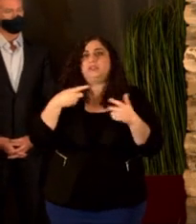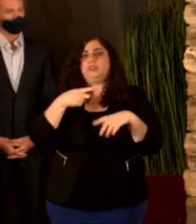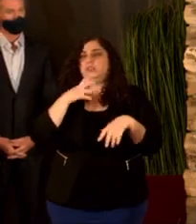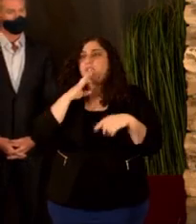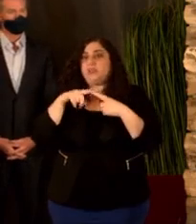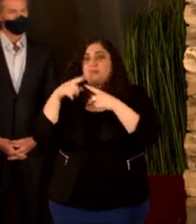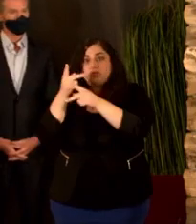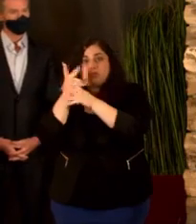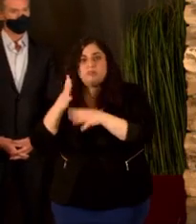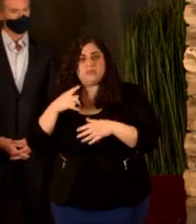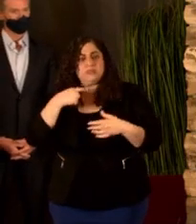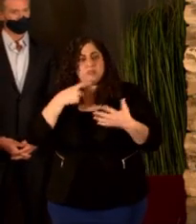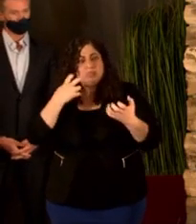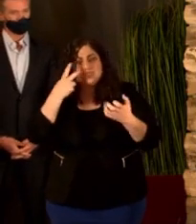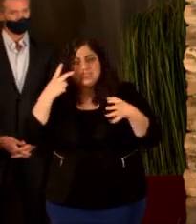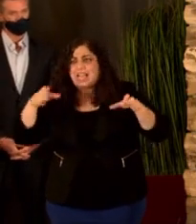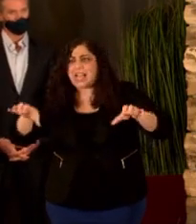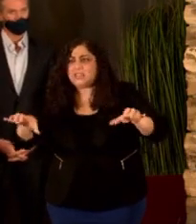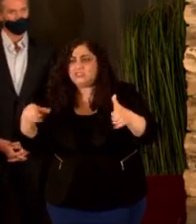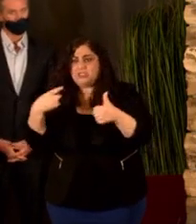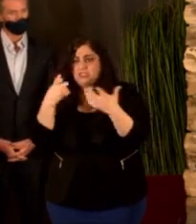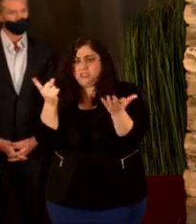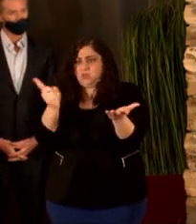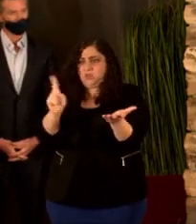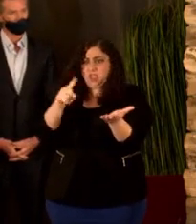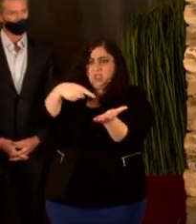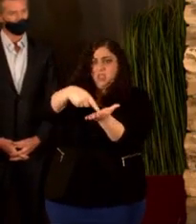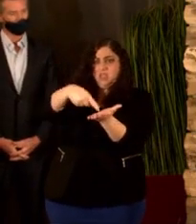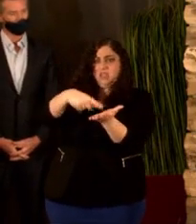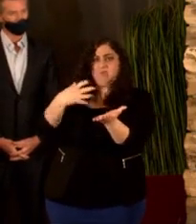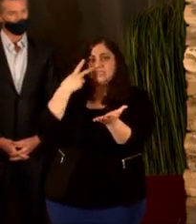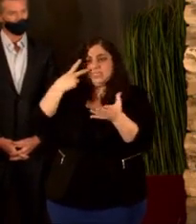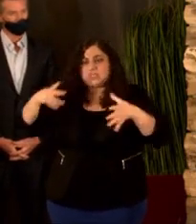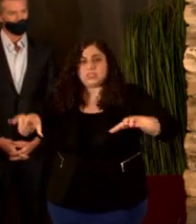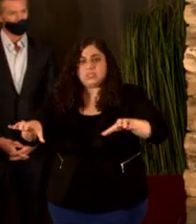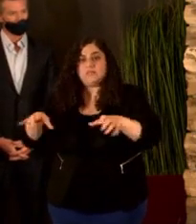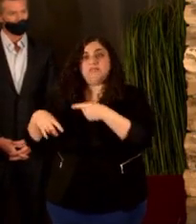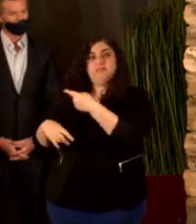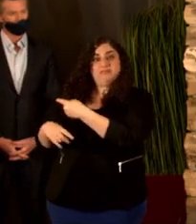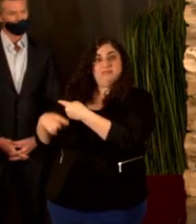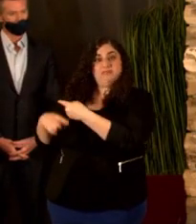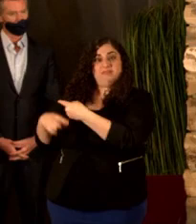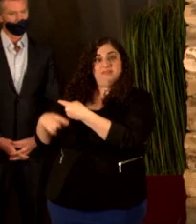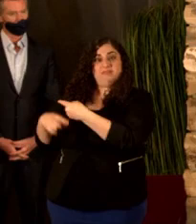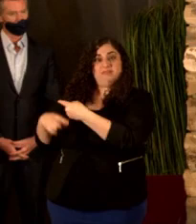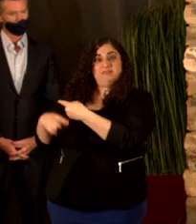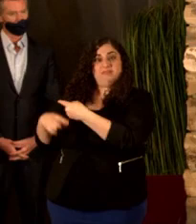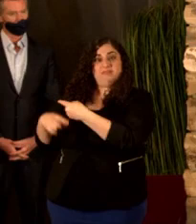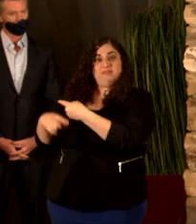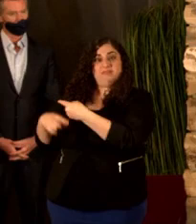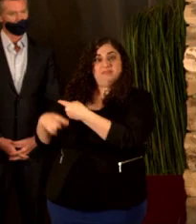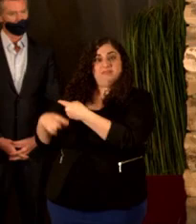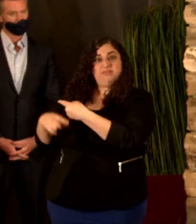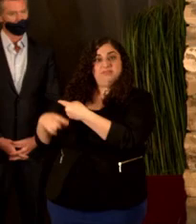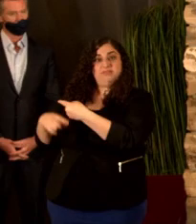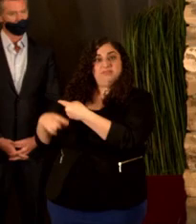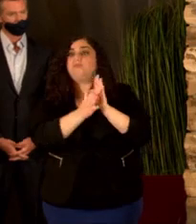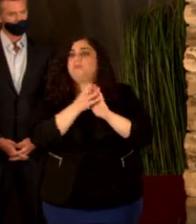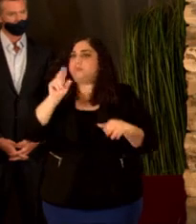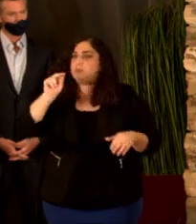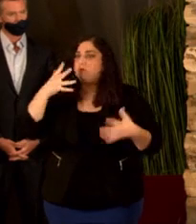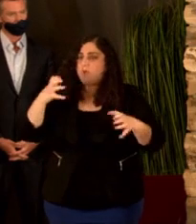thing I wanted to say about our governor, is that he is about solutions, he is about actions on this most pressing of issues, and that is noted by